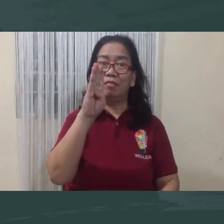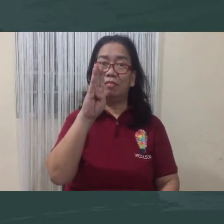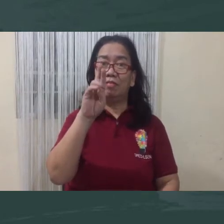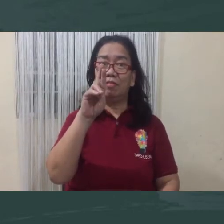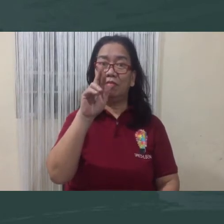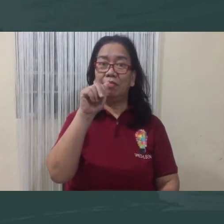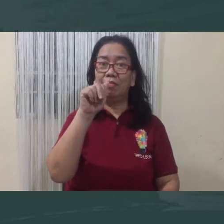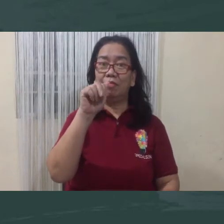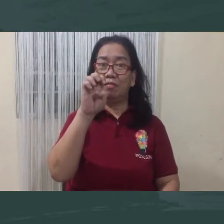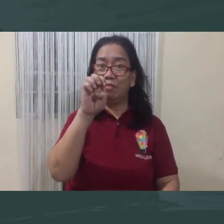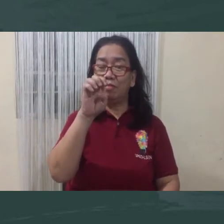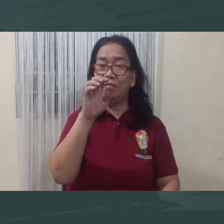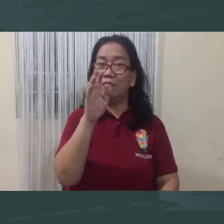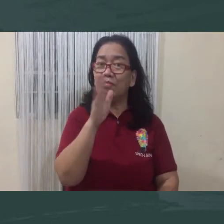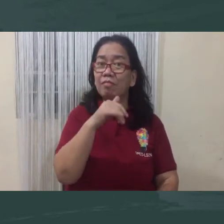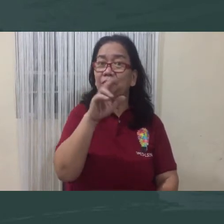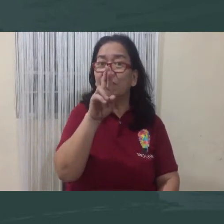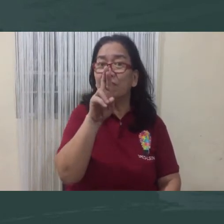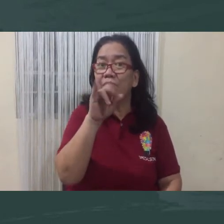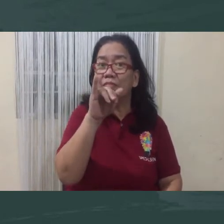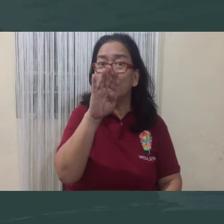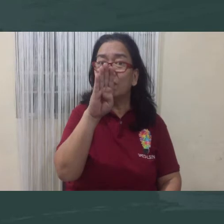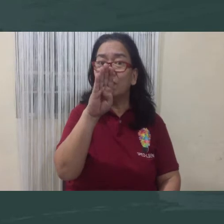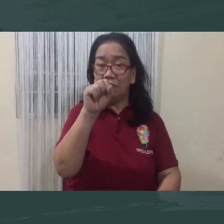ribs, and sternum.